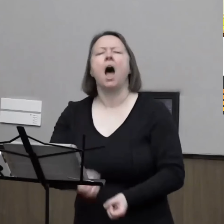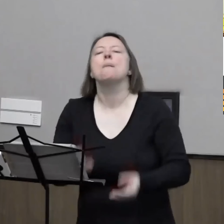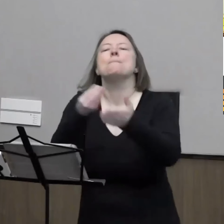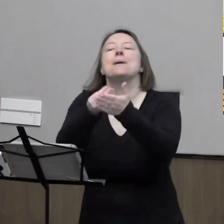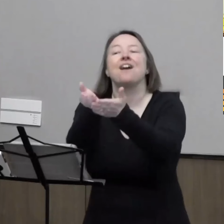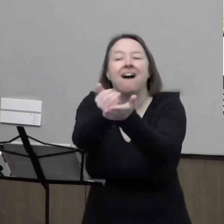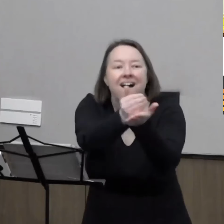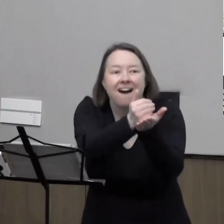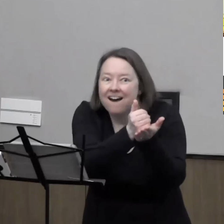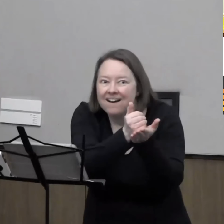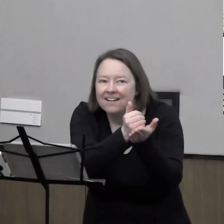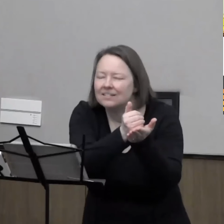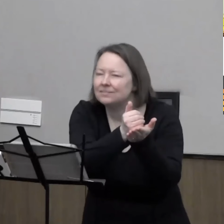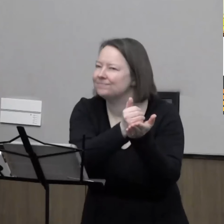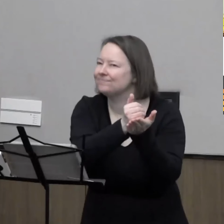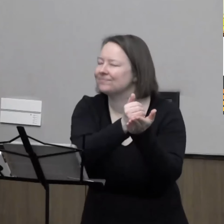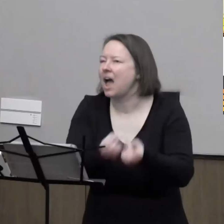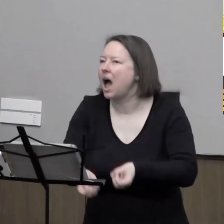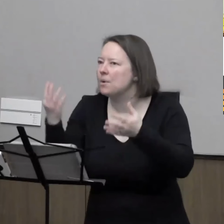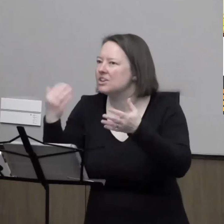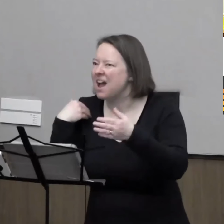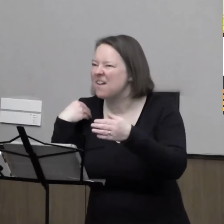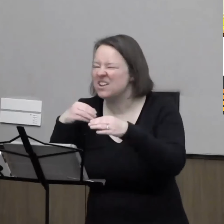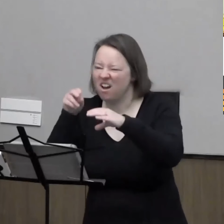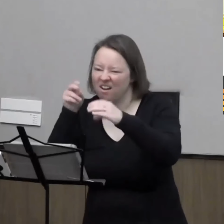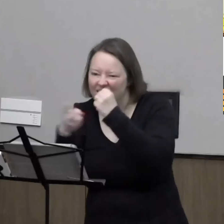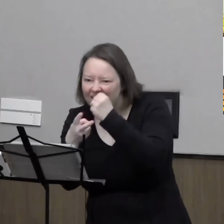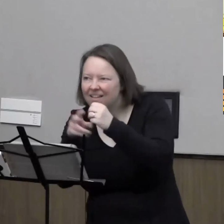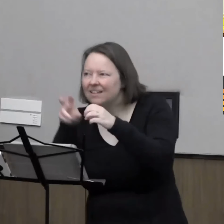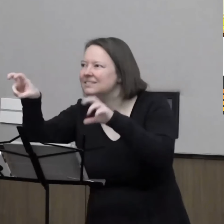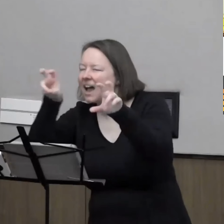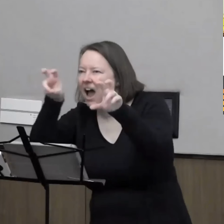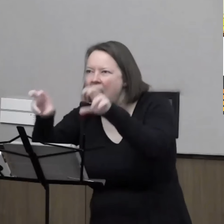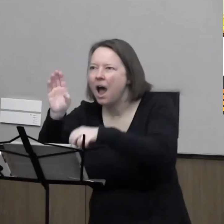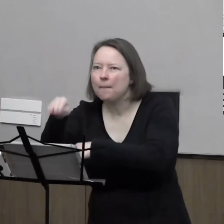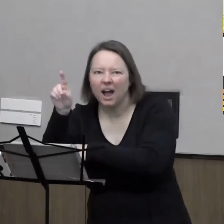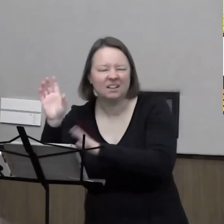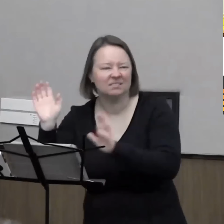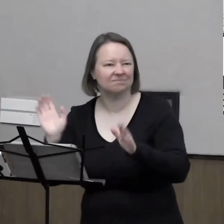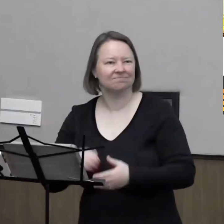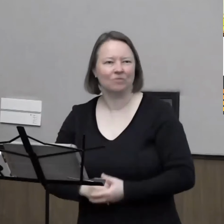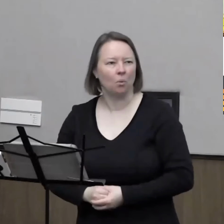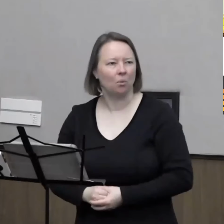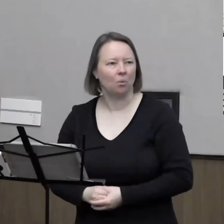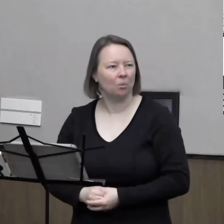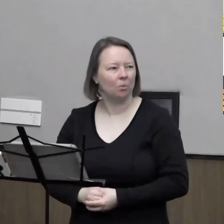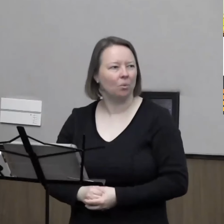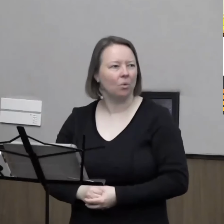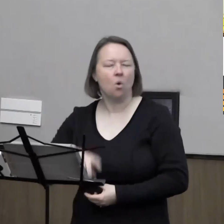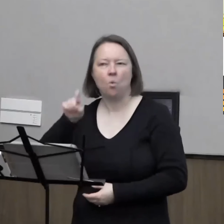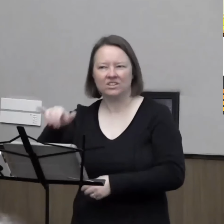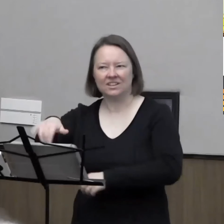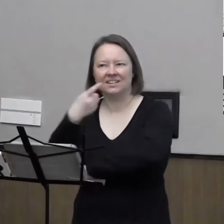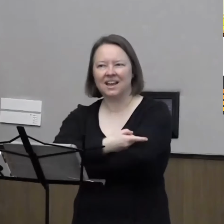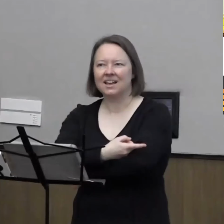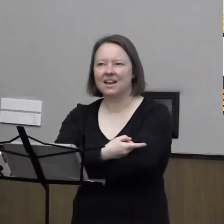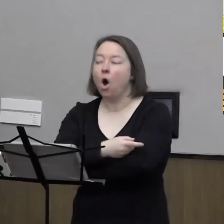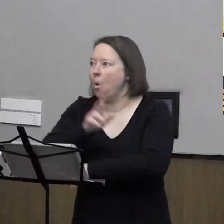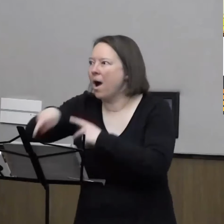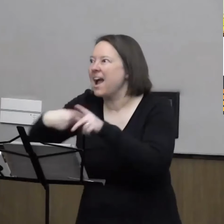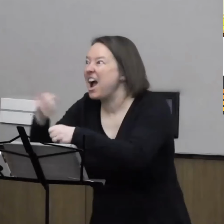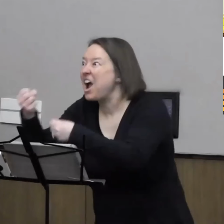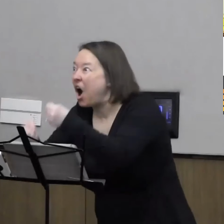you accumulate? How much did you have in stocks and bonds? The question that day will not be what kind of